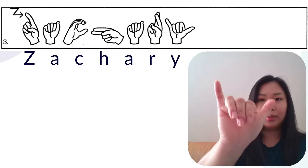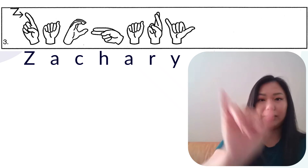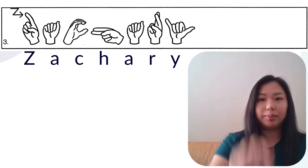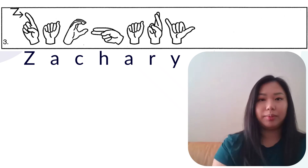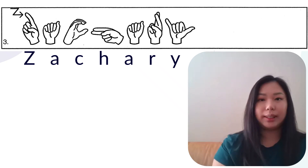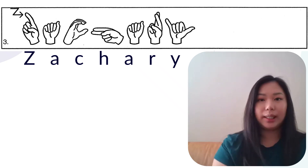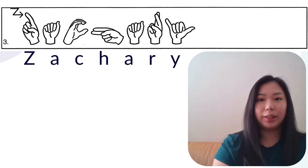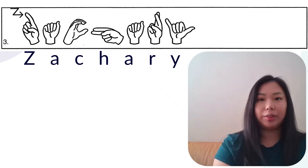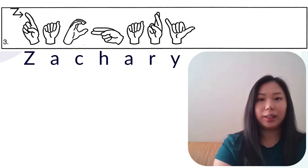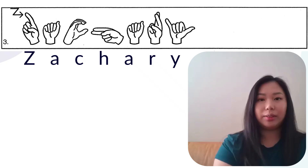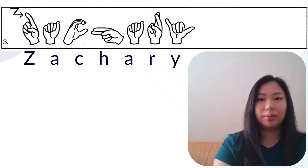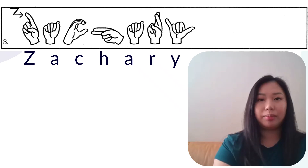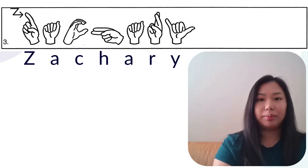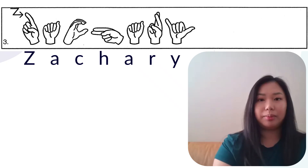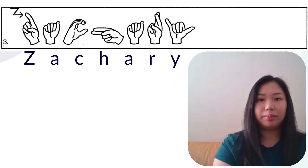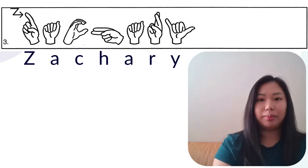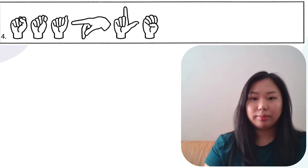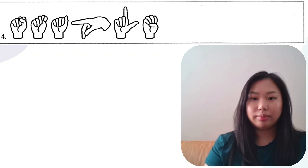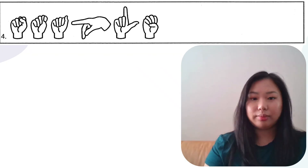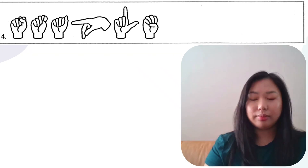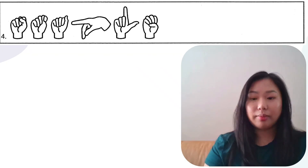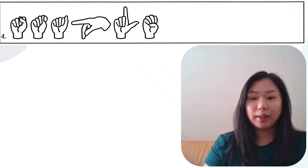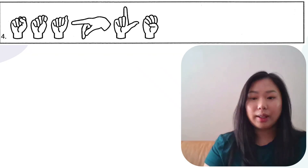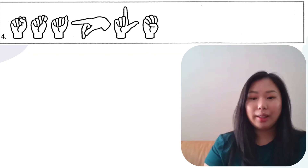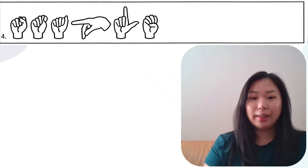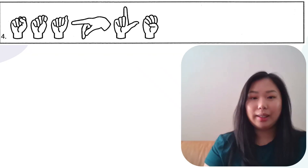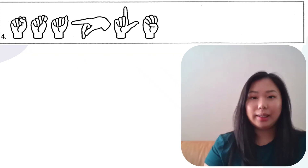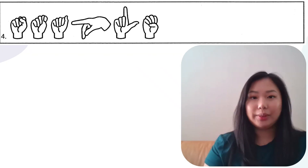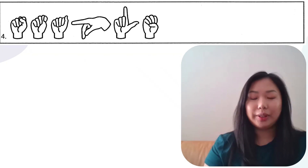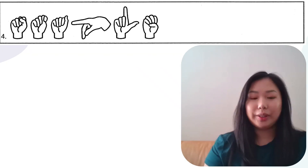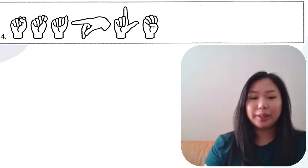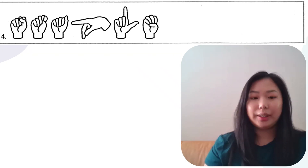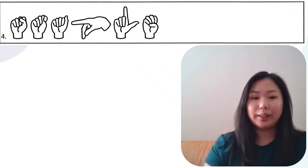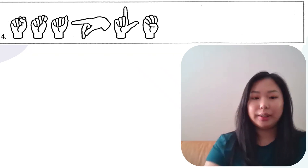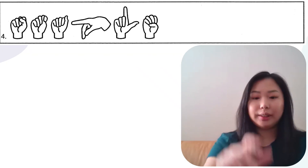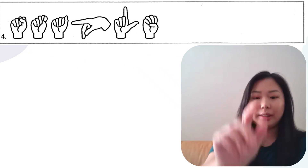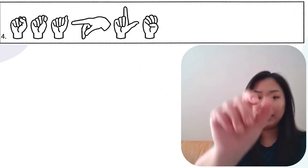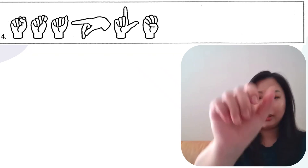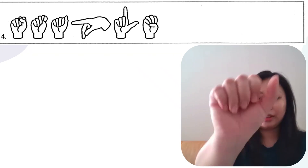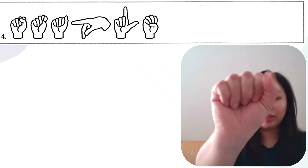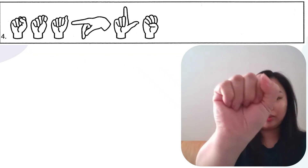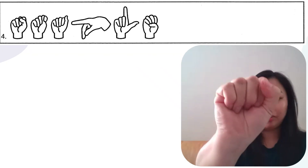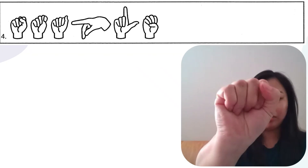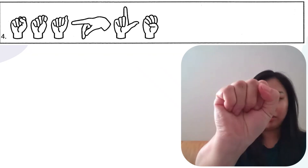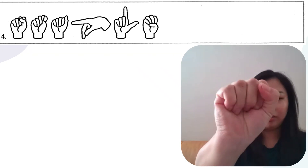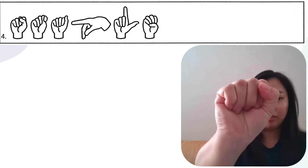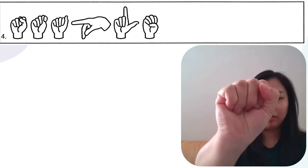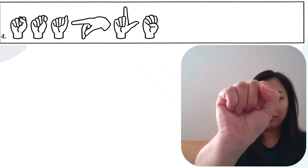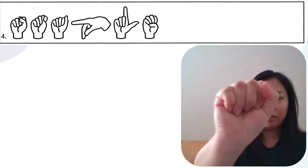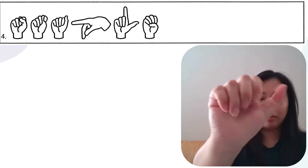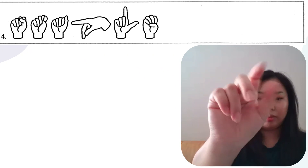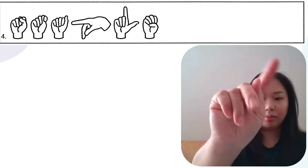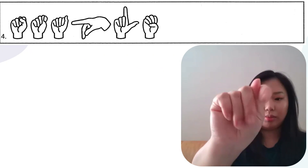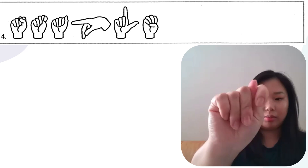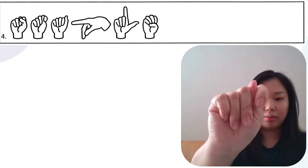Z-A-C-H-A-R-Y. Zachary. The next word is